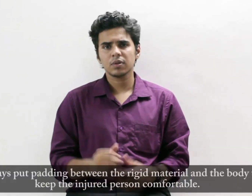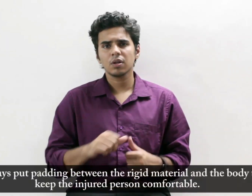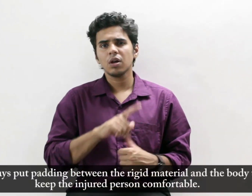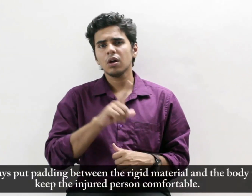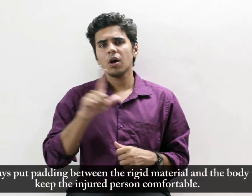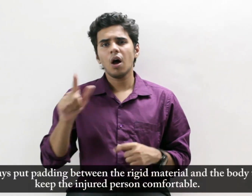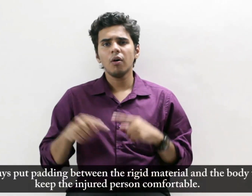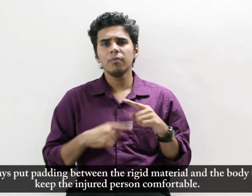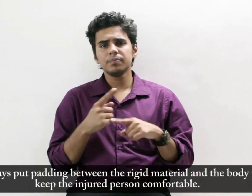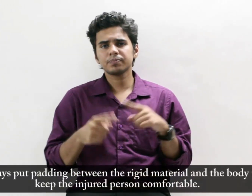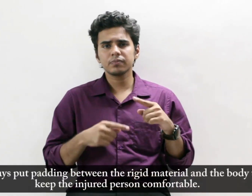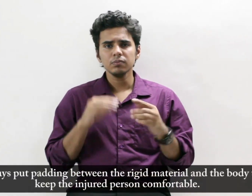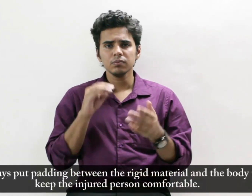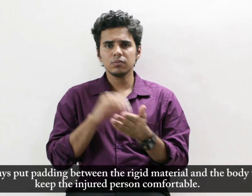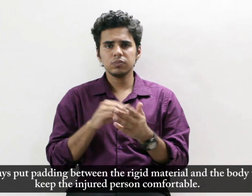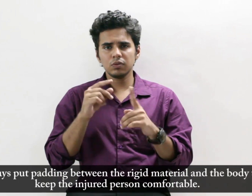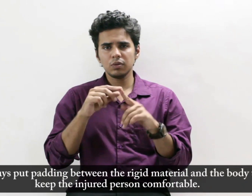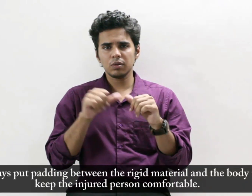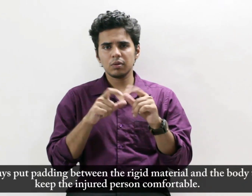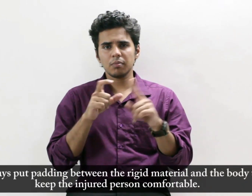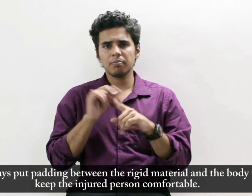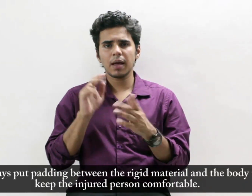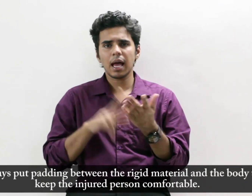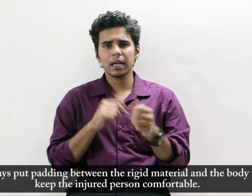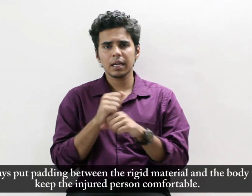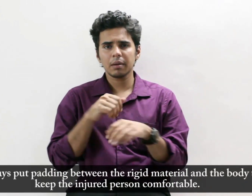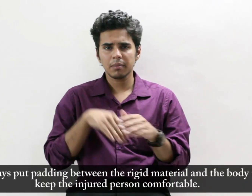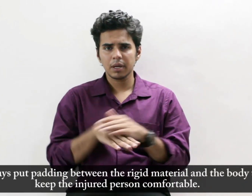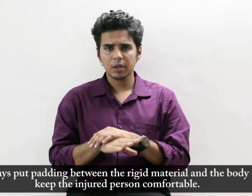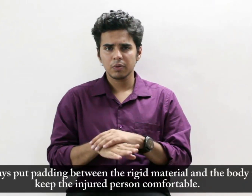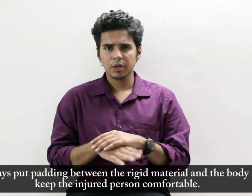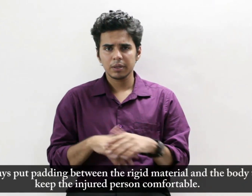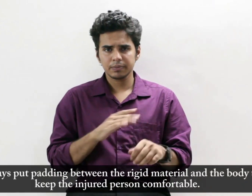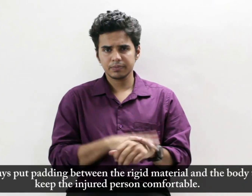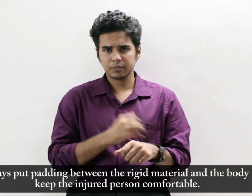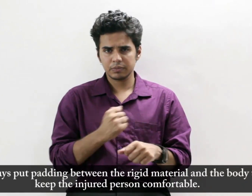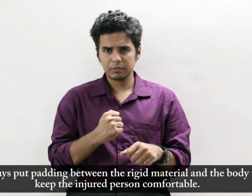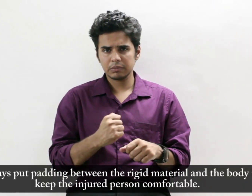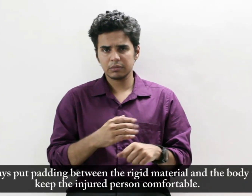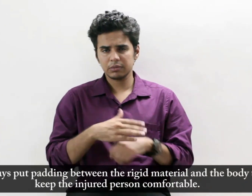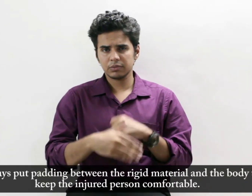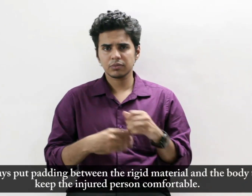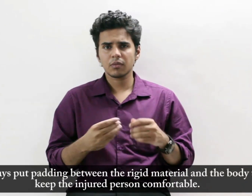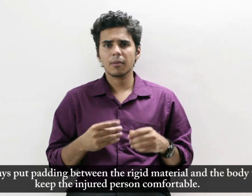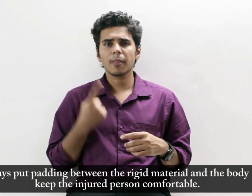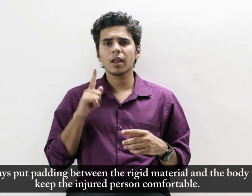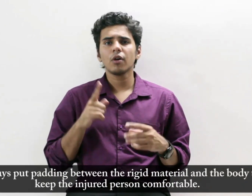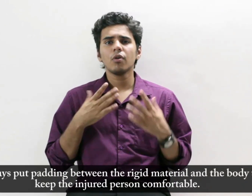Always put padding between the rigid material and the body to keep the injured person comfortable.